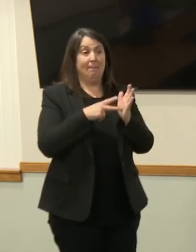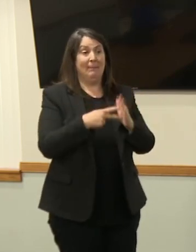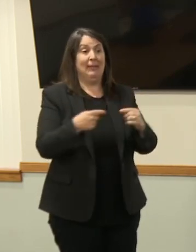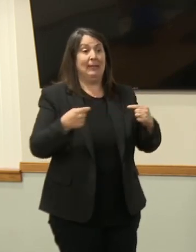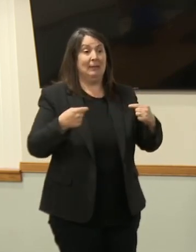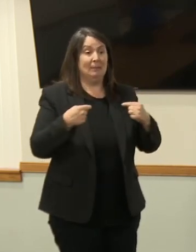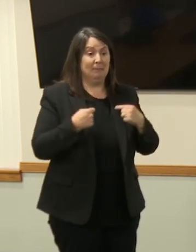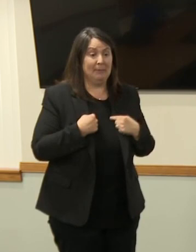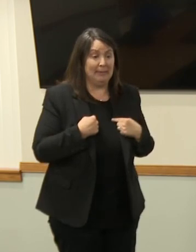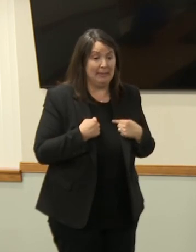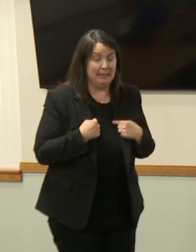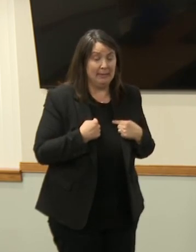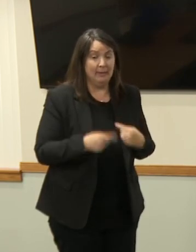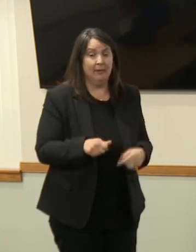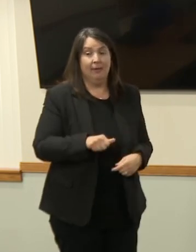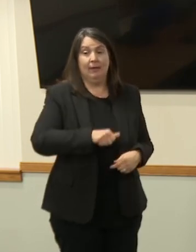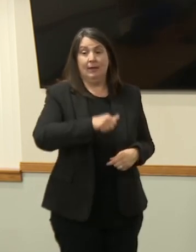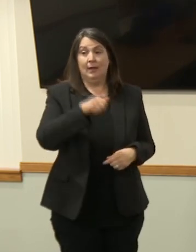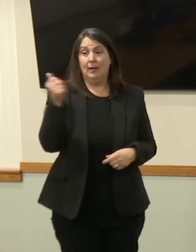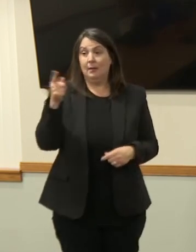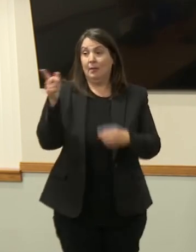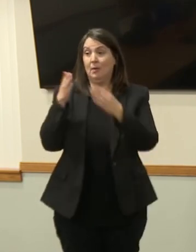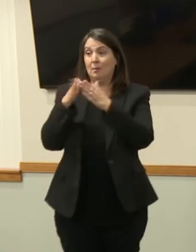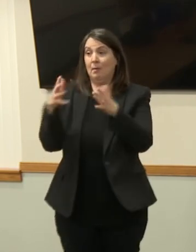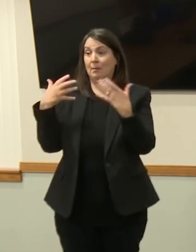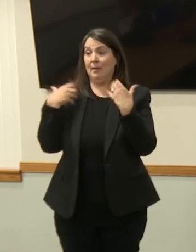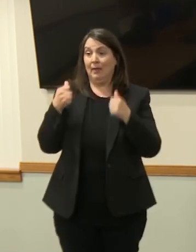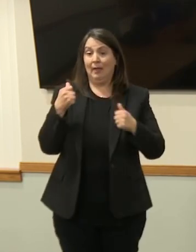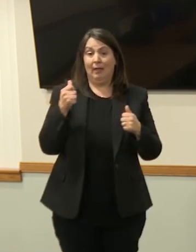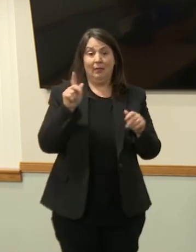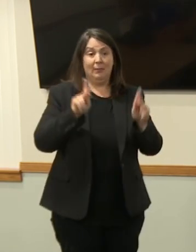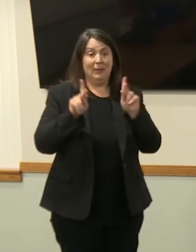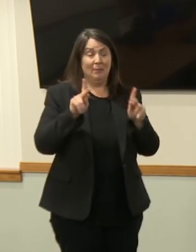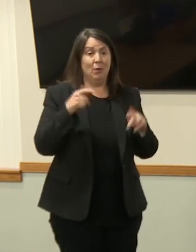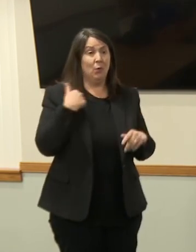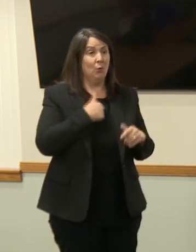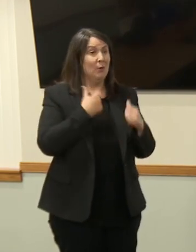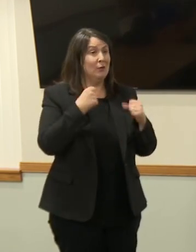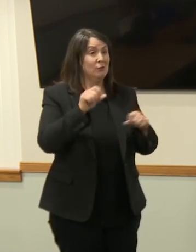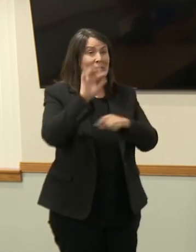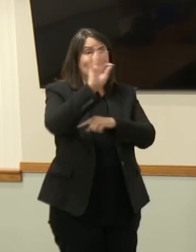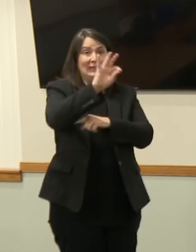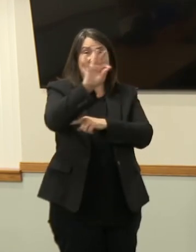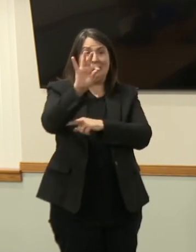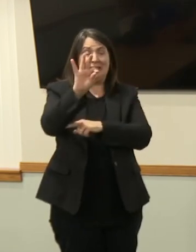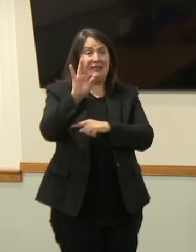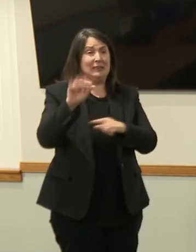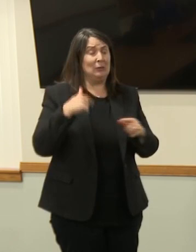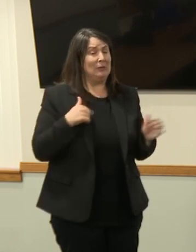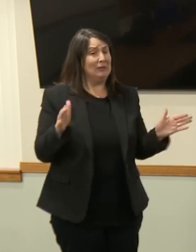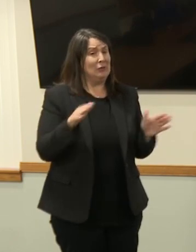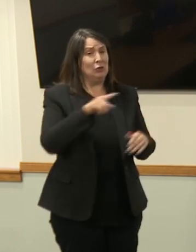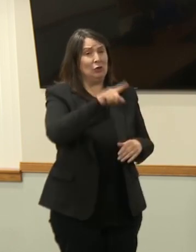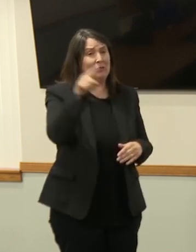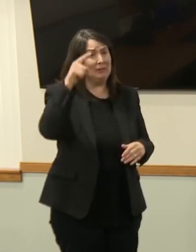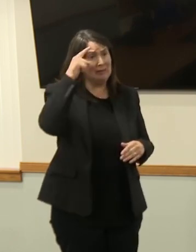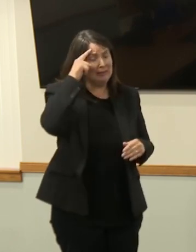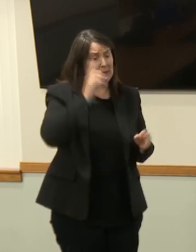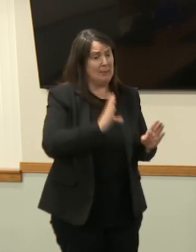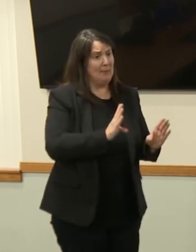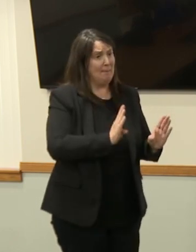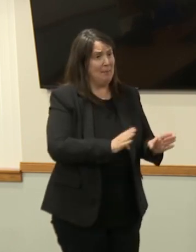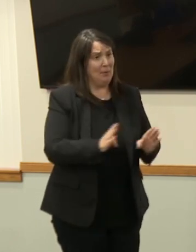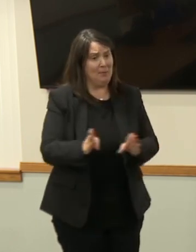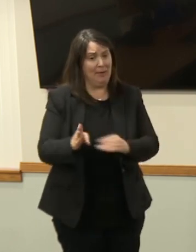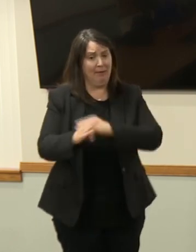health professionals across the state and the country have been saying is that, be prepared for the fall and what's going to bring. And